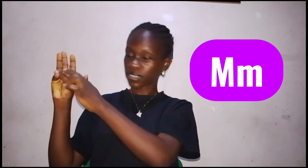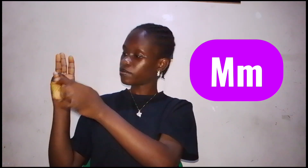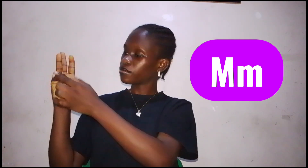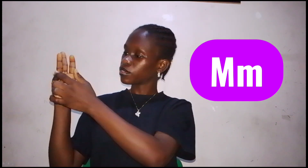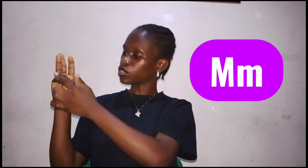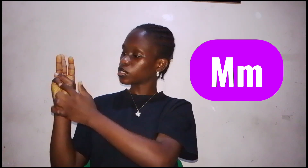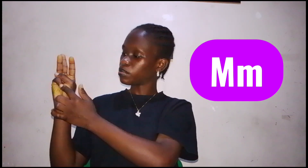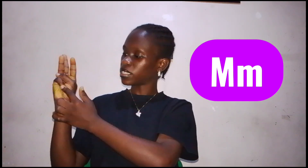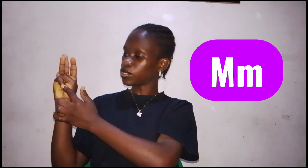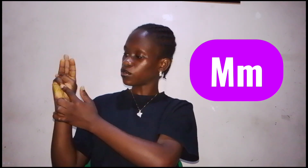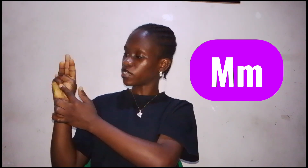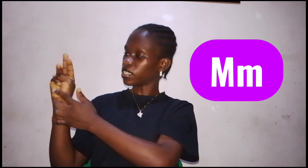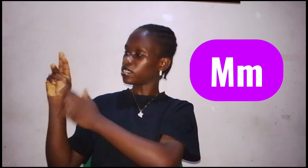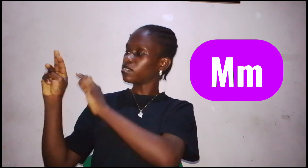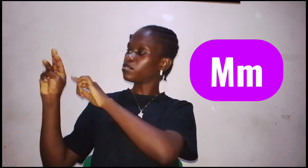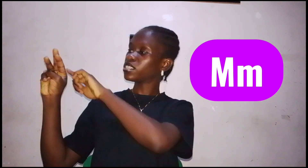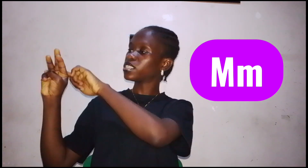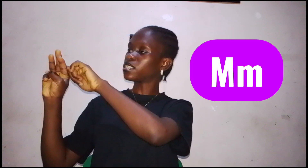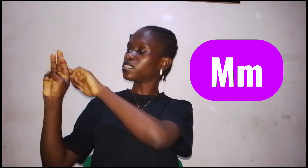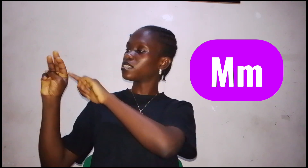here, just bend this over, then bring these 3